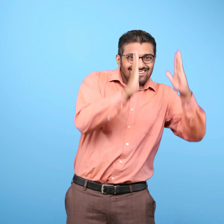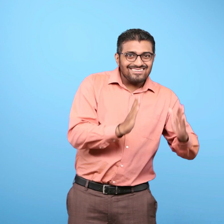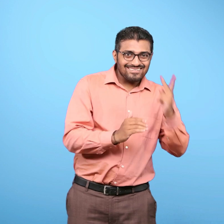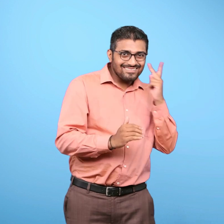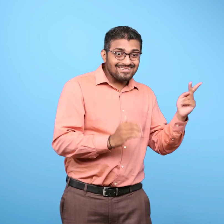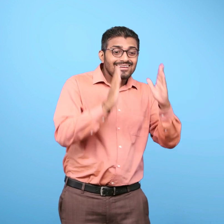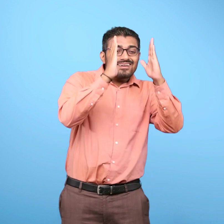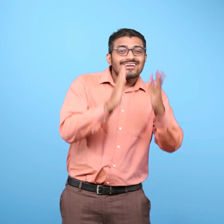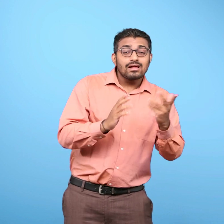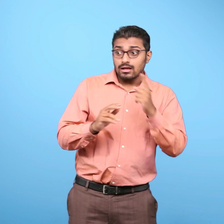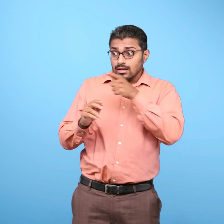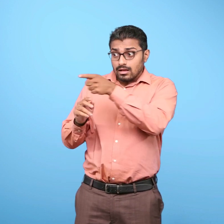not.